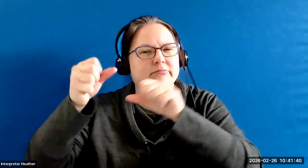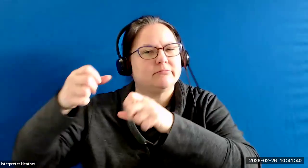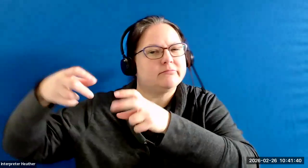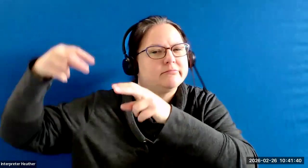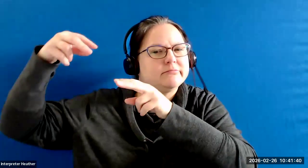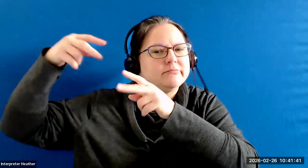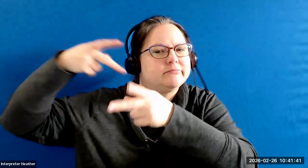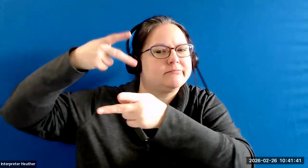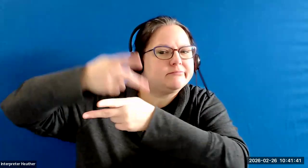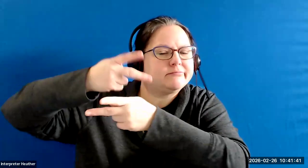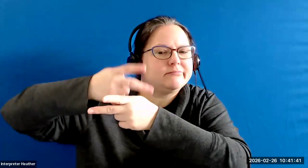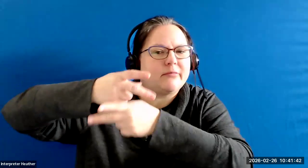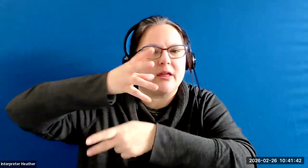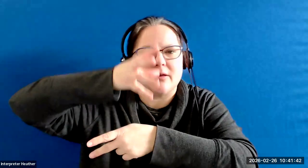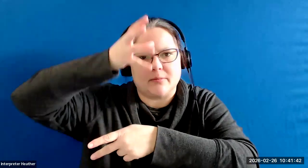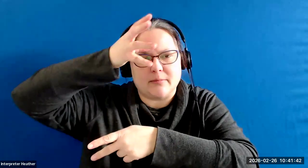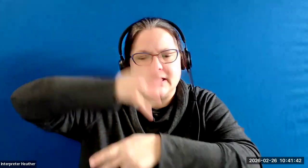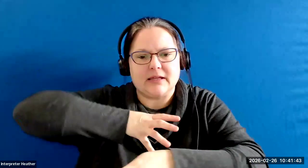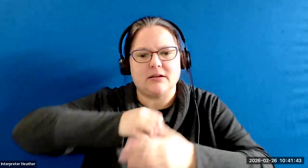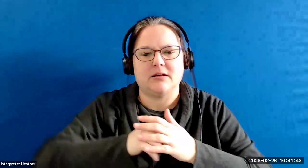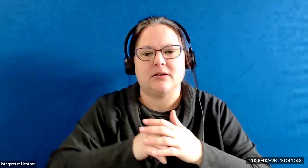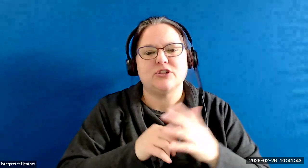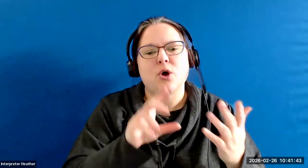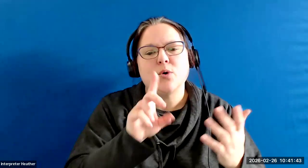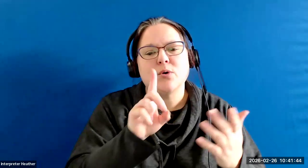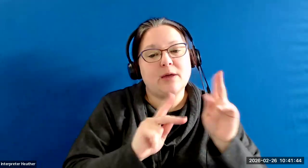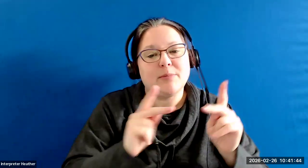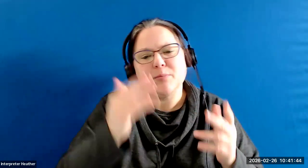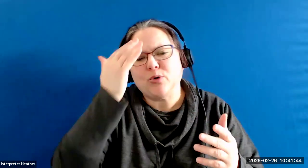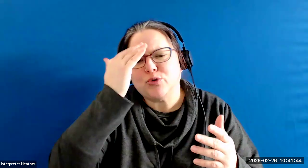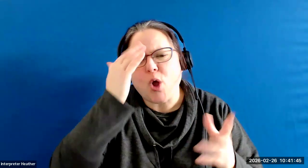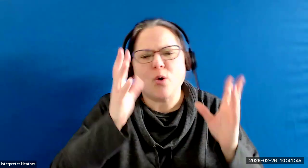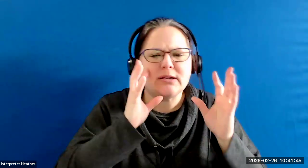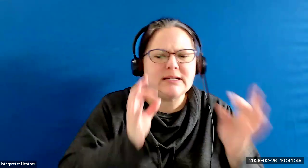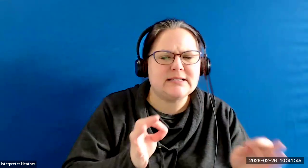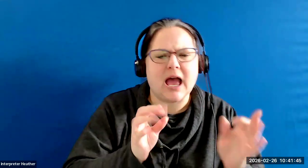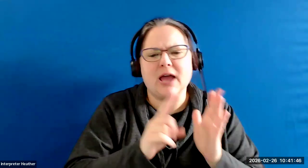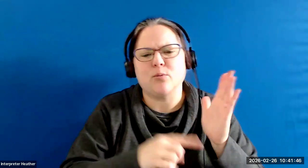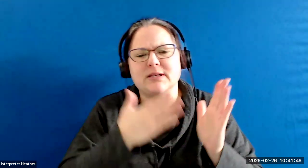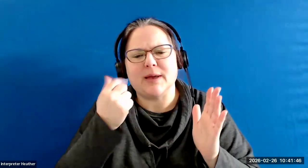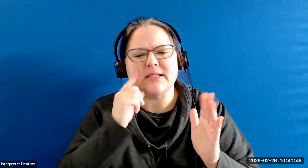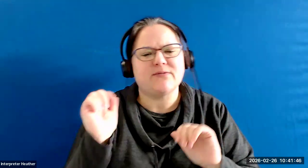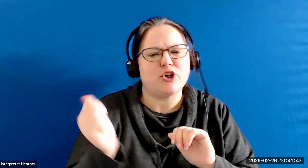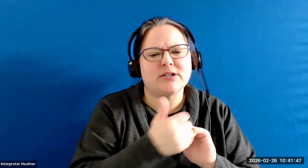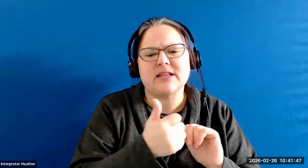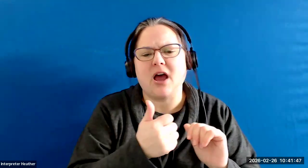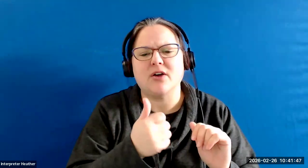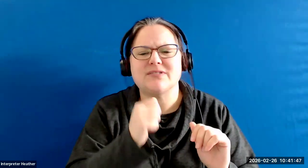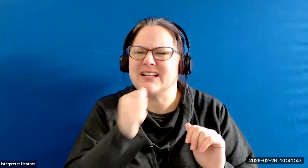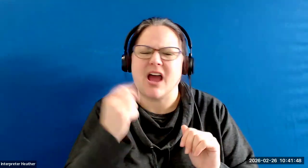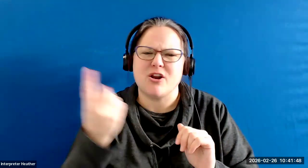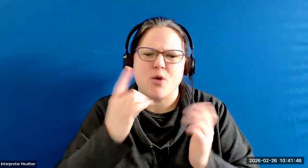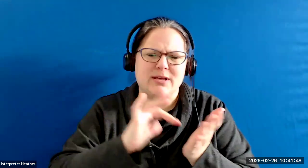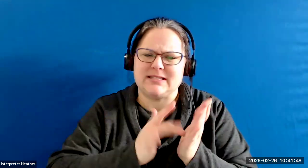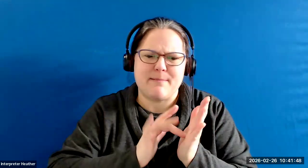ourselves and not the state and not medical institutions. Whatever care that we ask